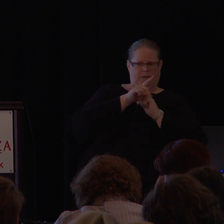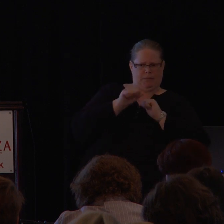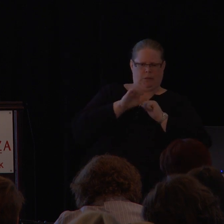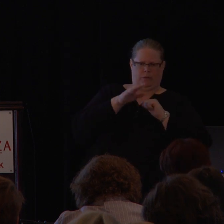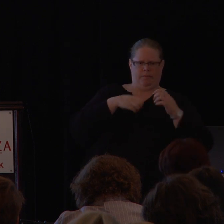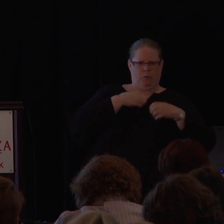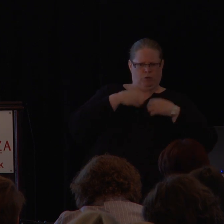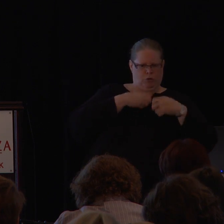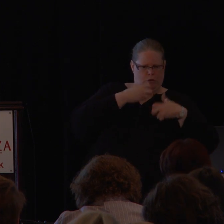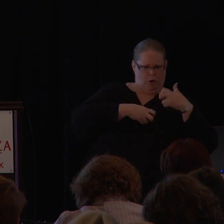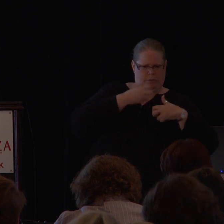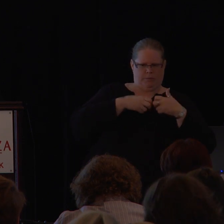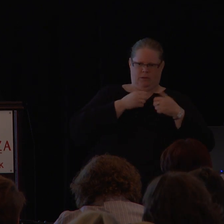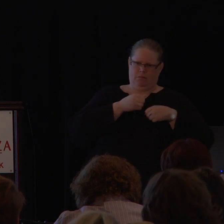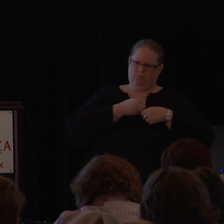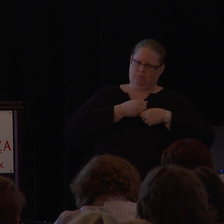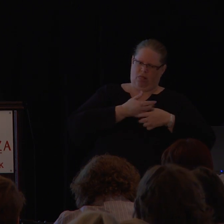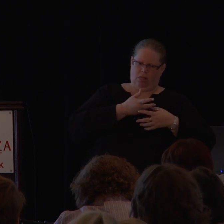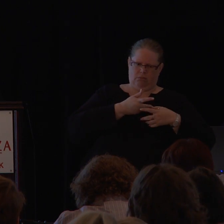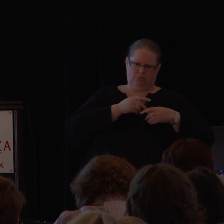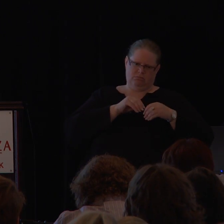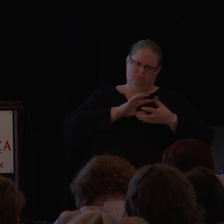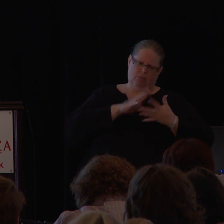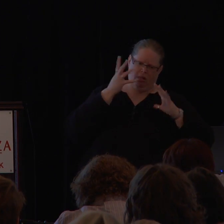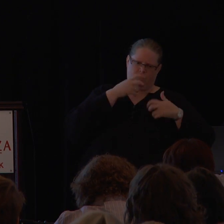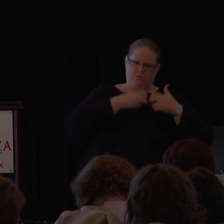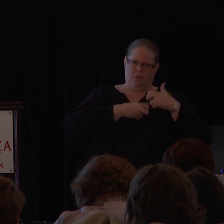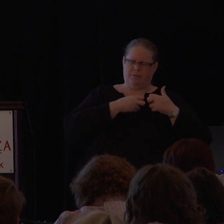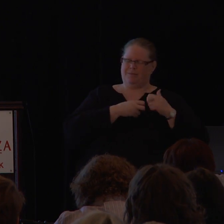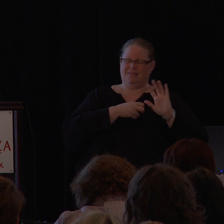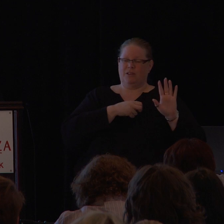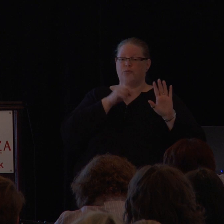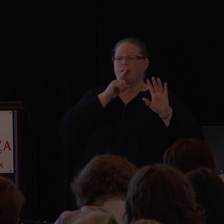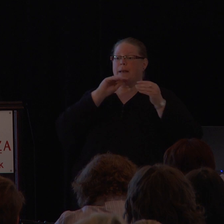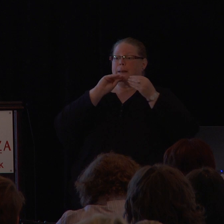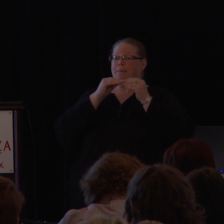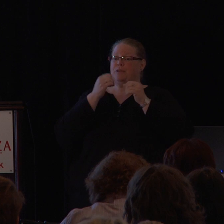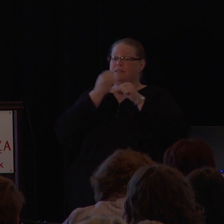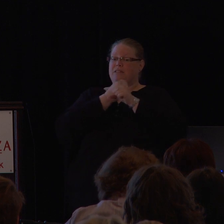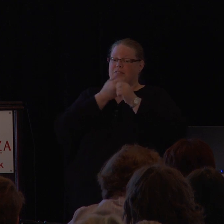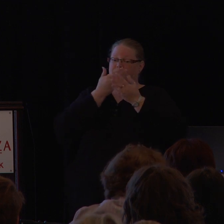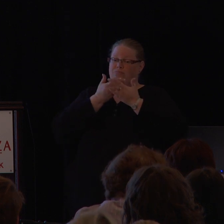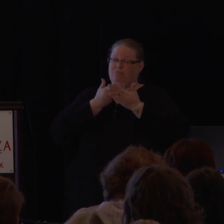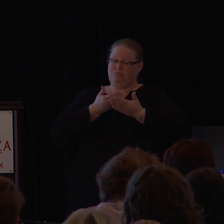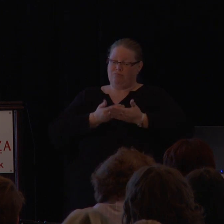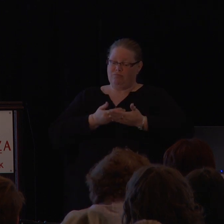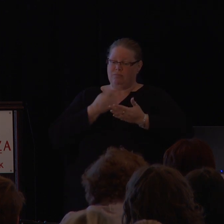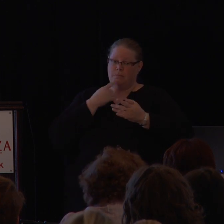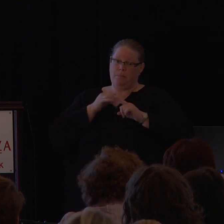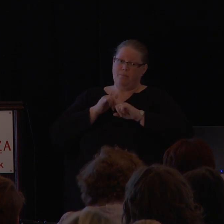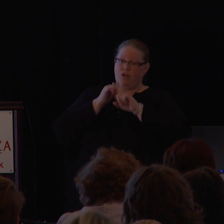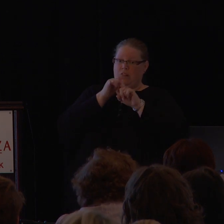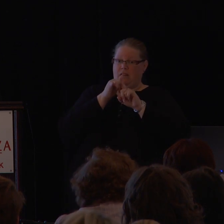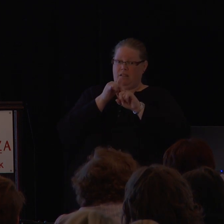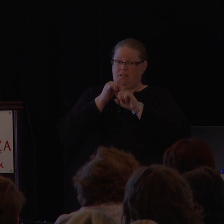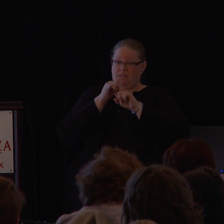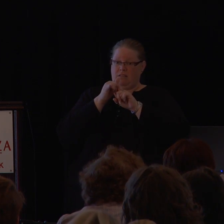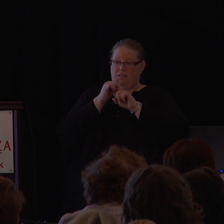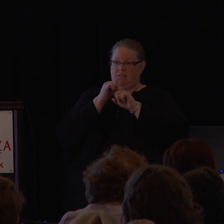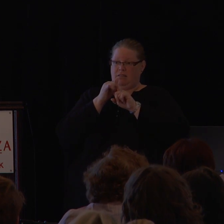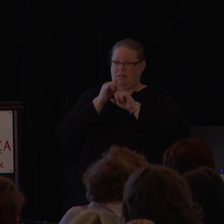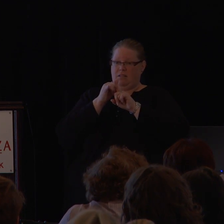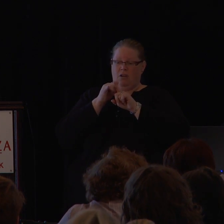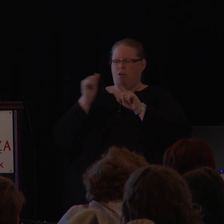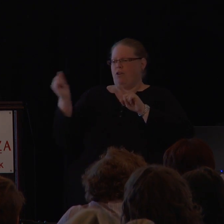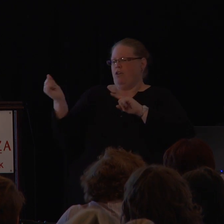emotional problems that are causing problems and so on. The statistics really say that issues of violence and bullying and these kind of things are across